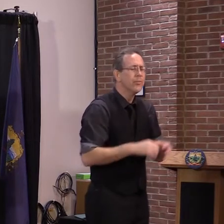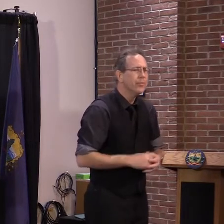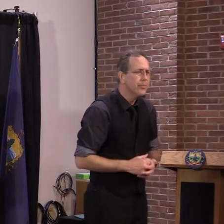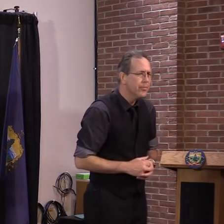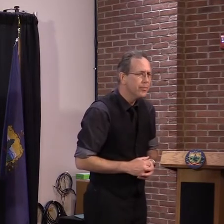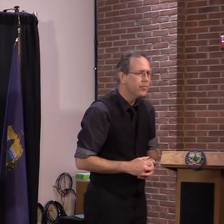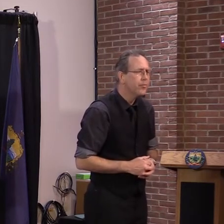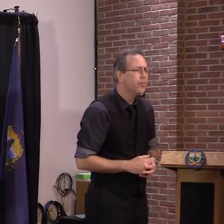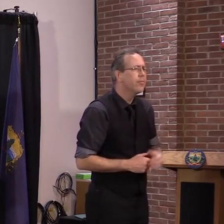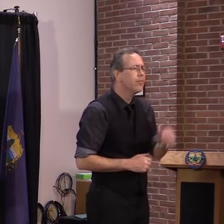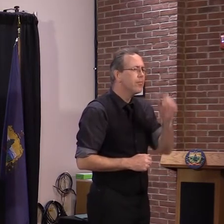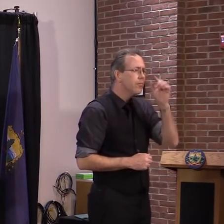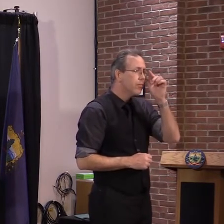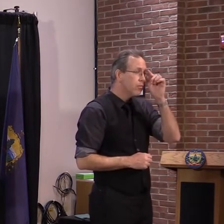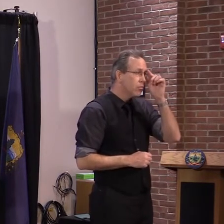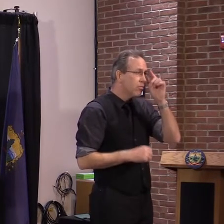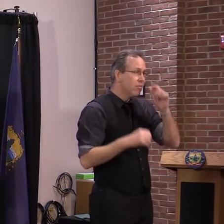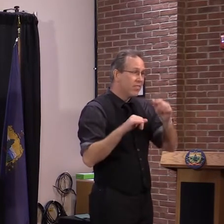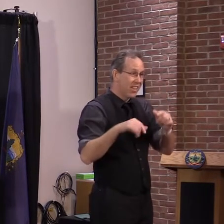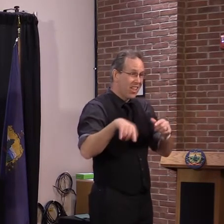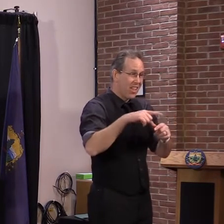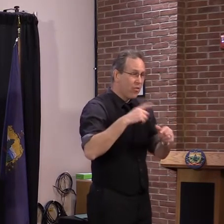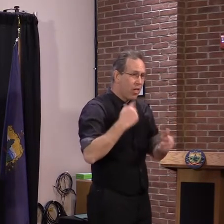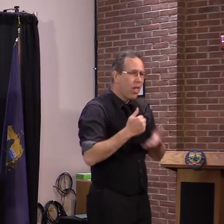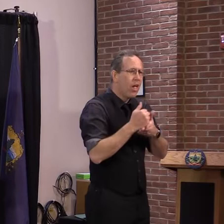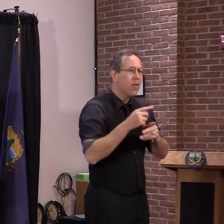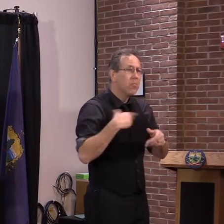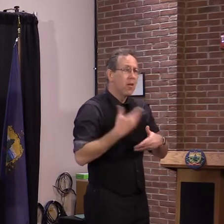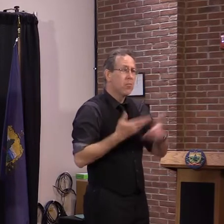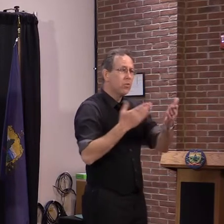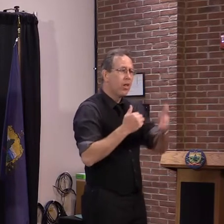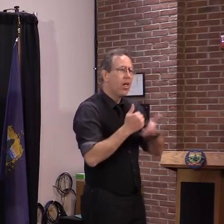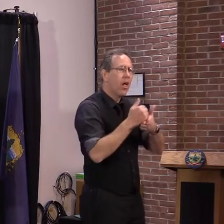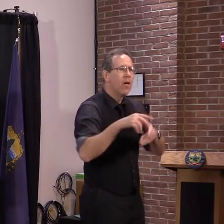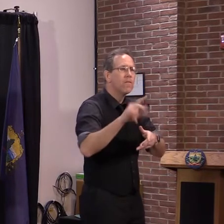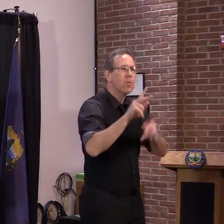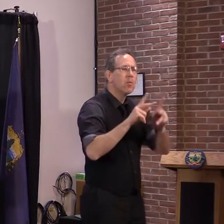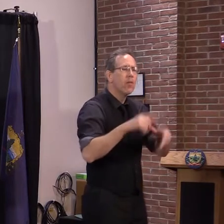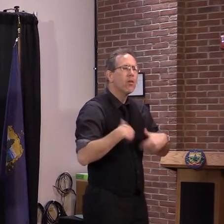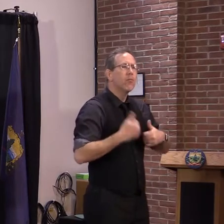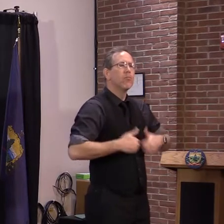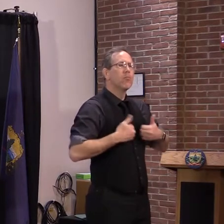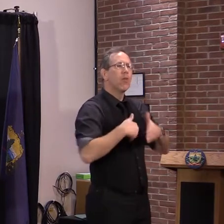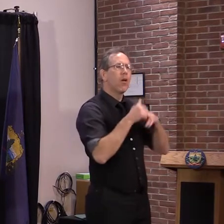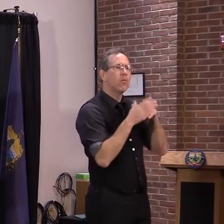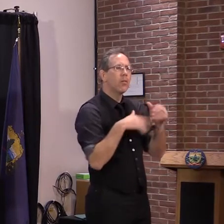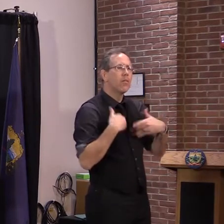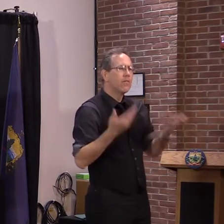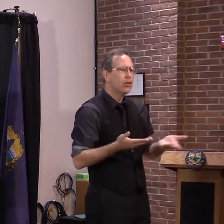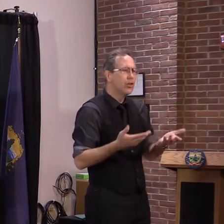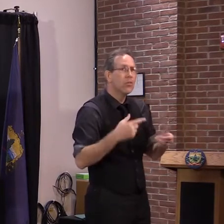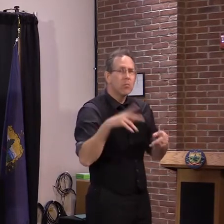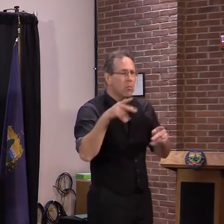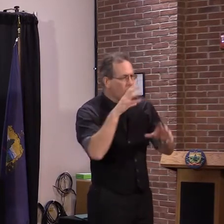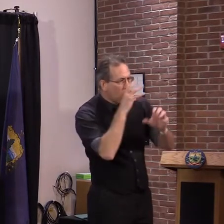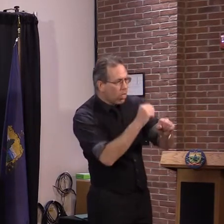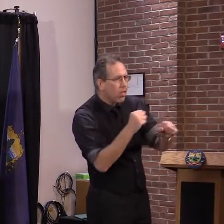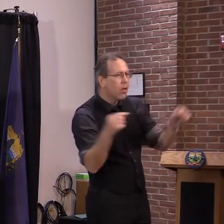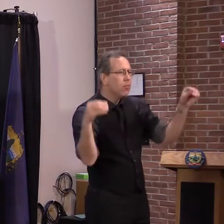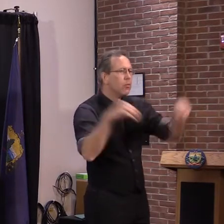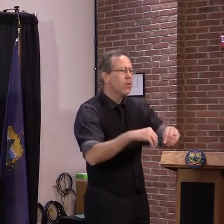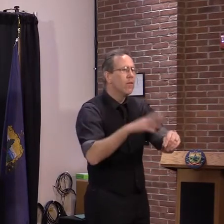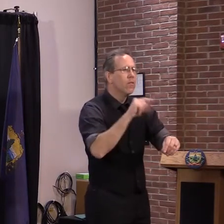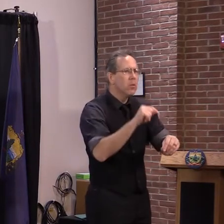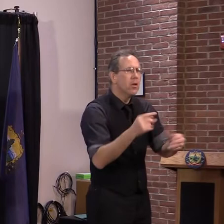as a means to help those living in Vermont. But again, attracting people, we need more people in the state. It needs to be